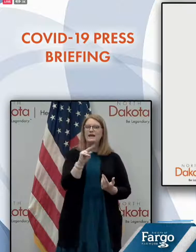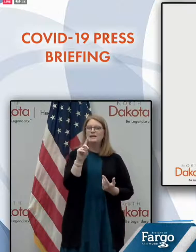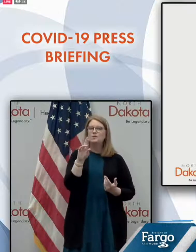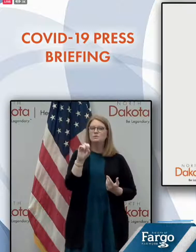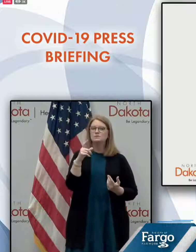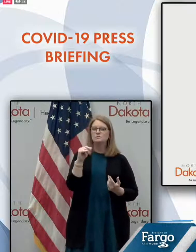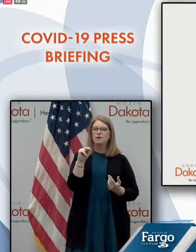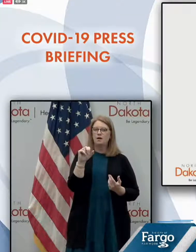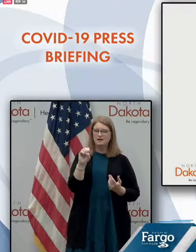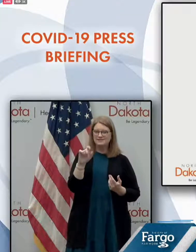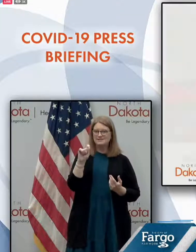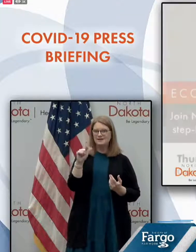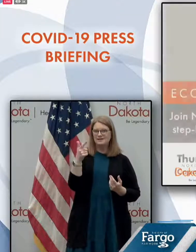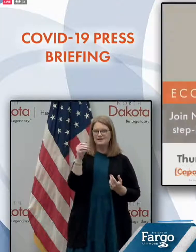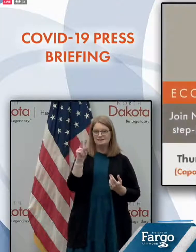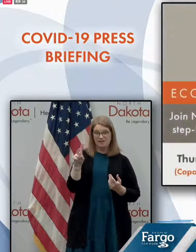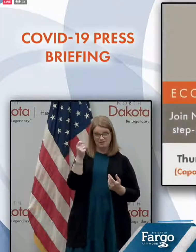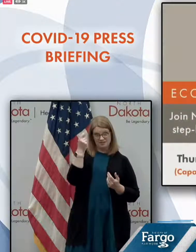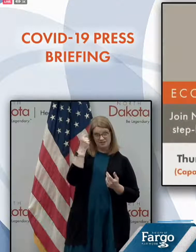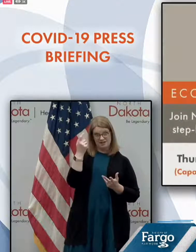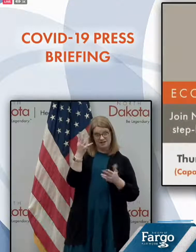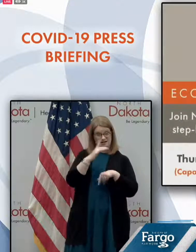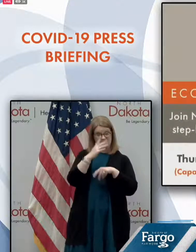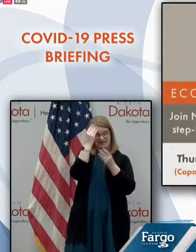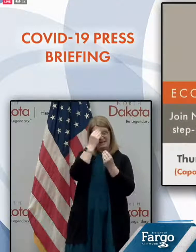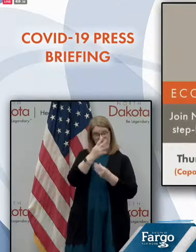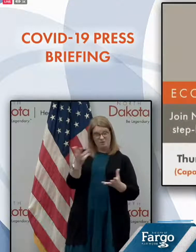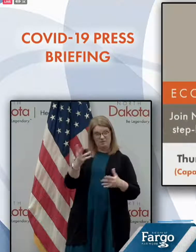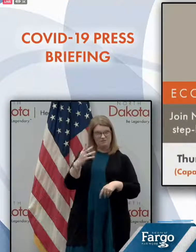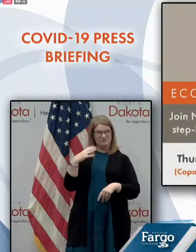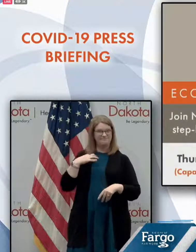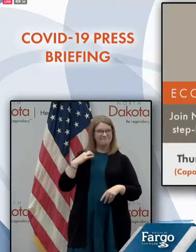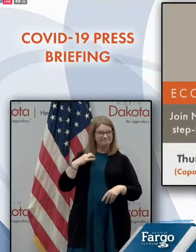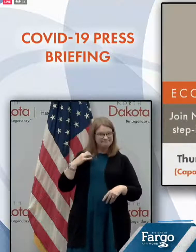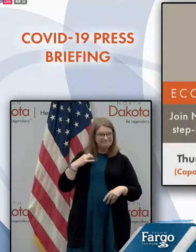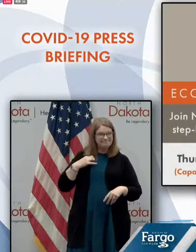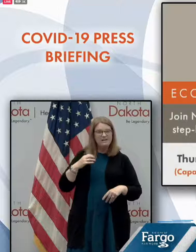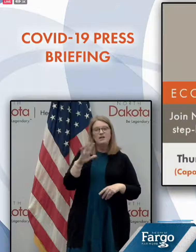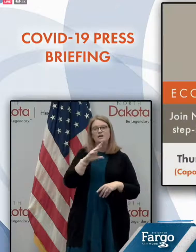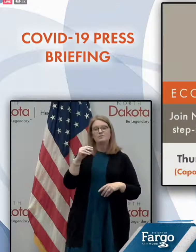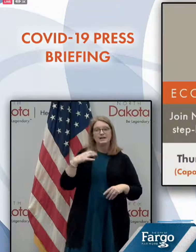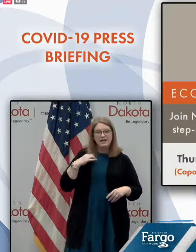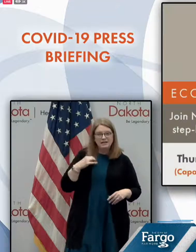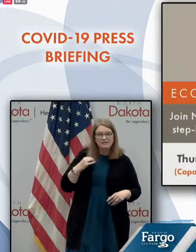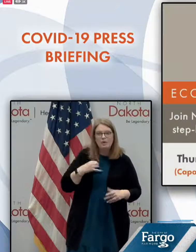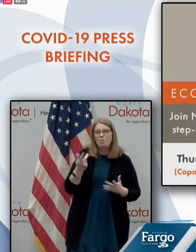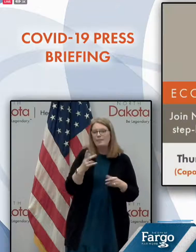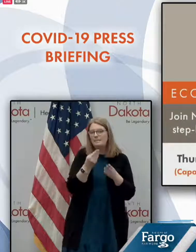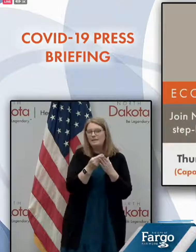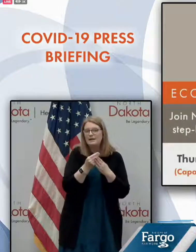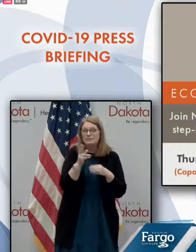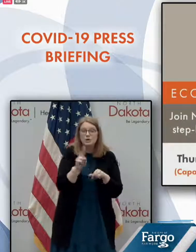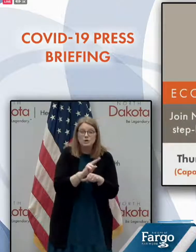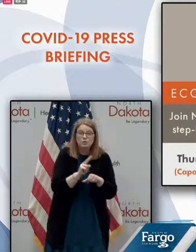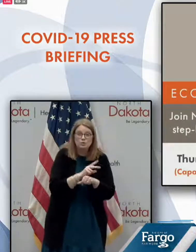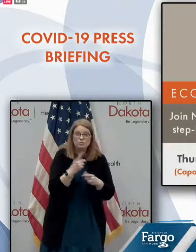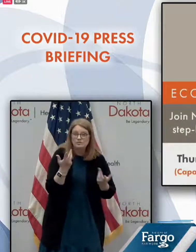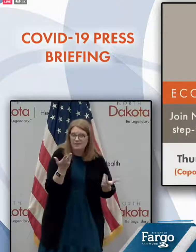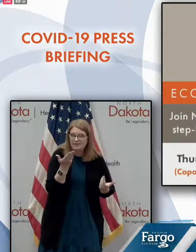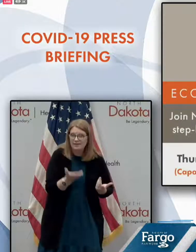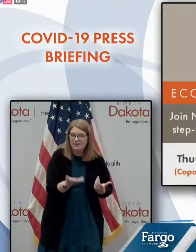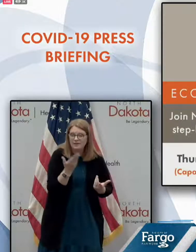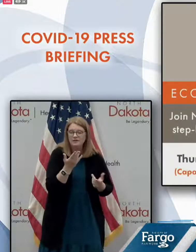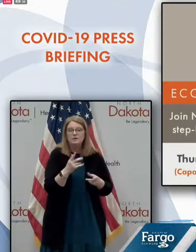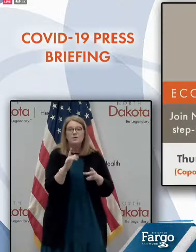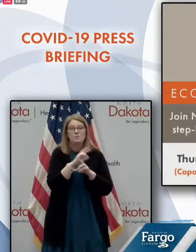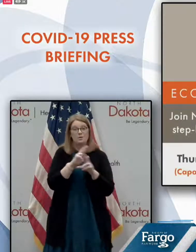for more information on eligibility, including company eligibility and expense eligibility. Prepare your ideas for use of the